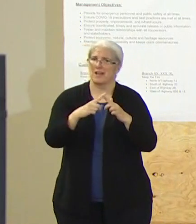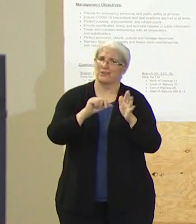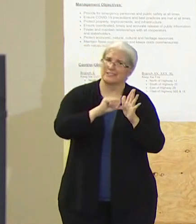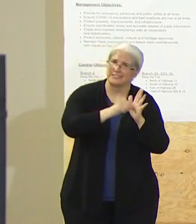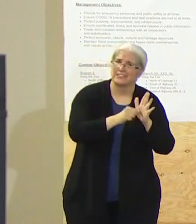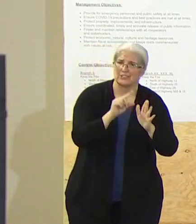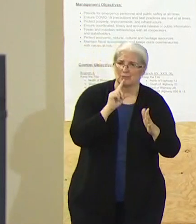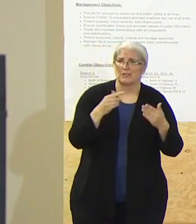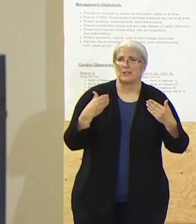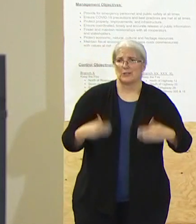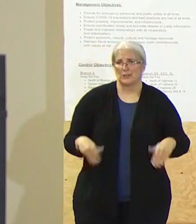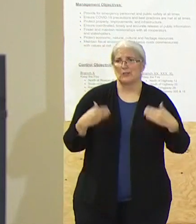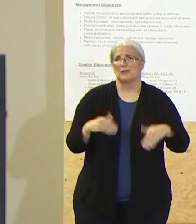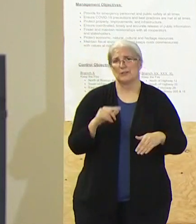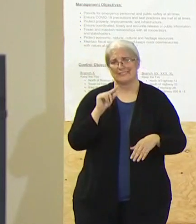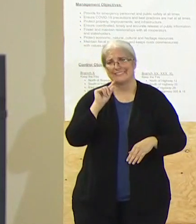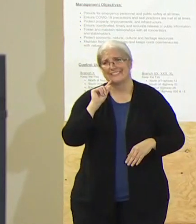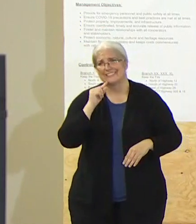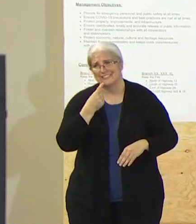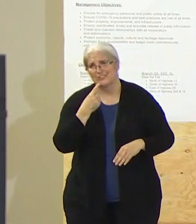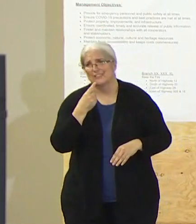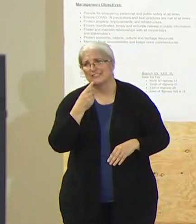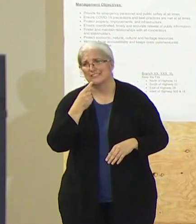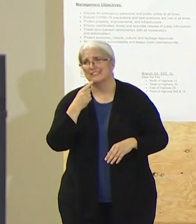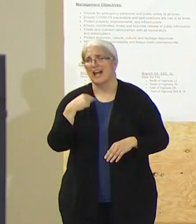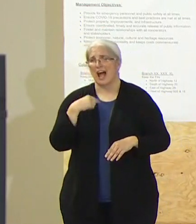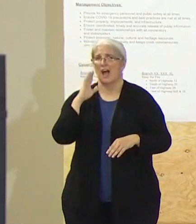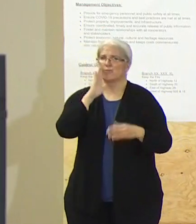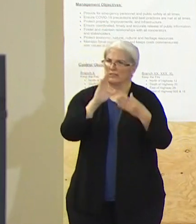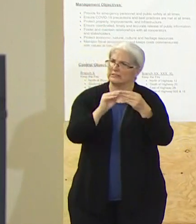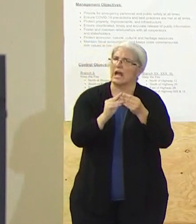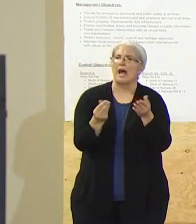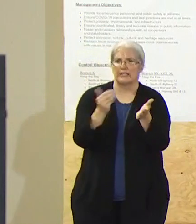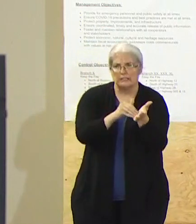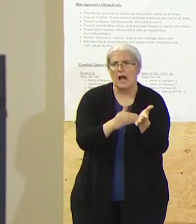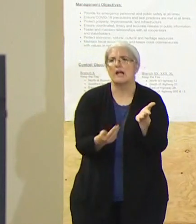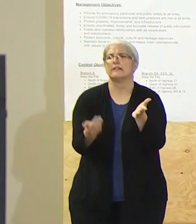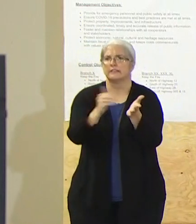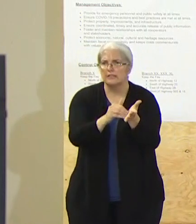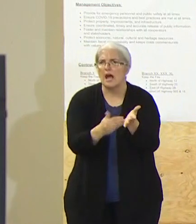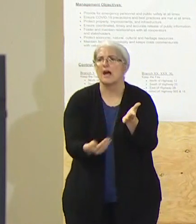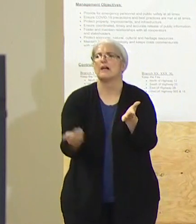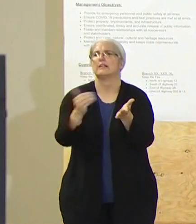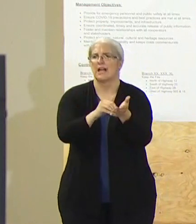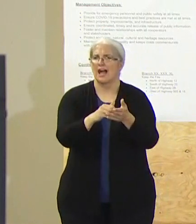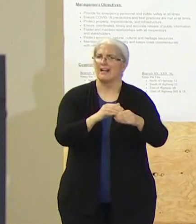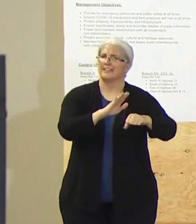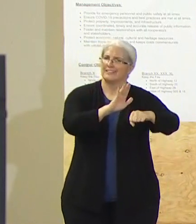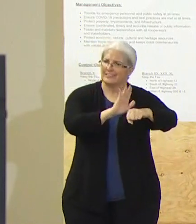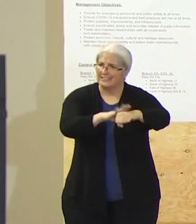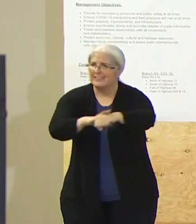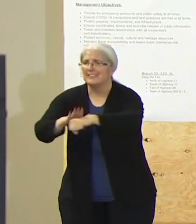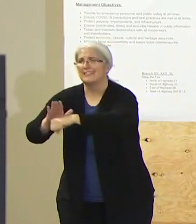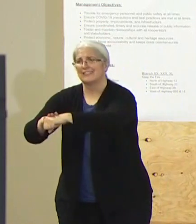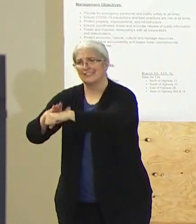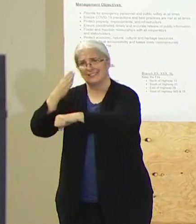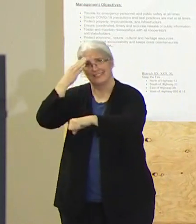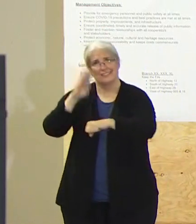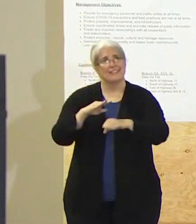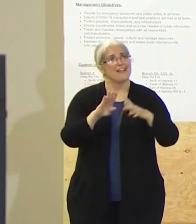over and over. I'll extend it one more time, that you heed the emergency notices and the evacuation orders. You take them